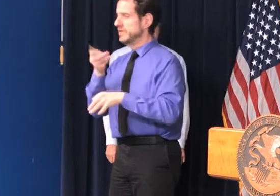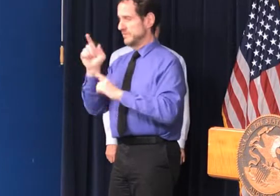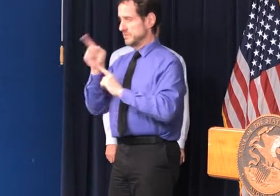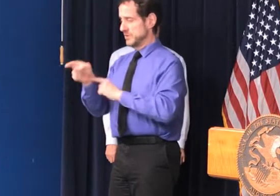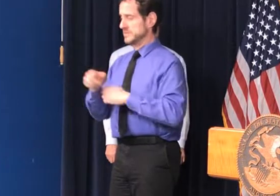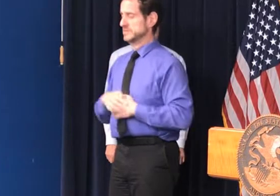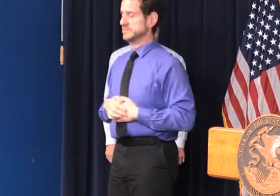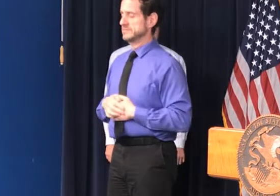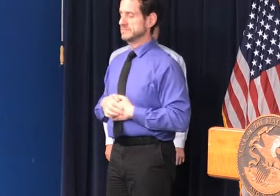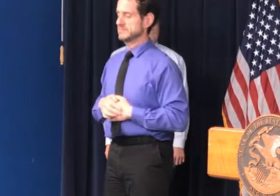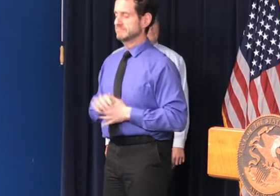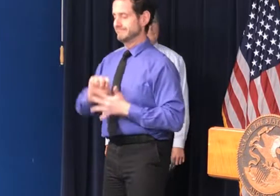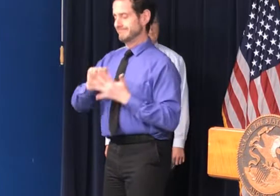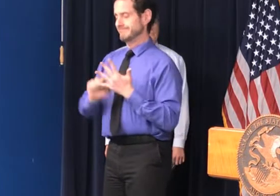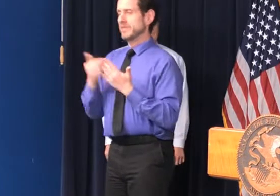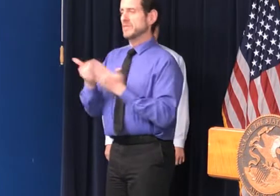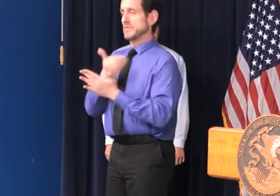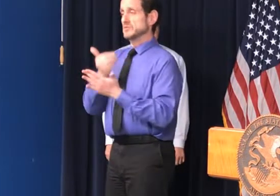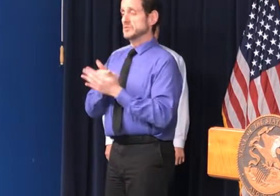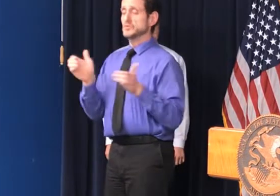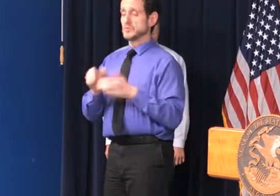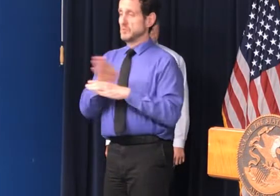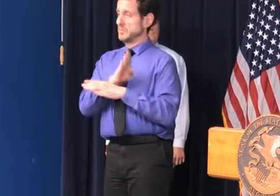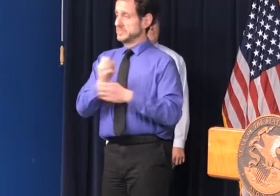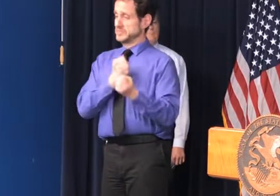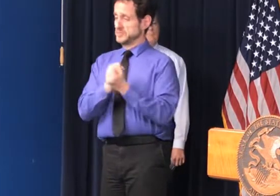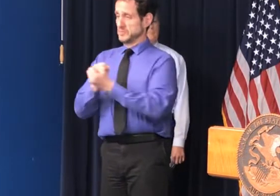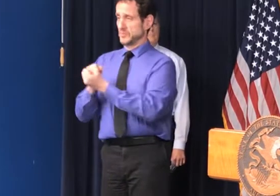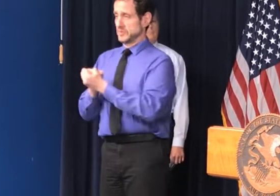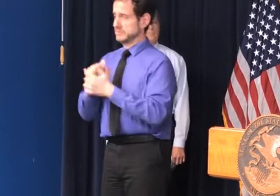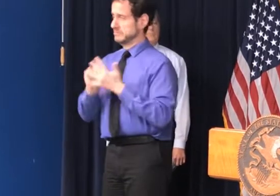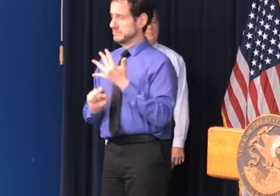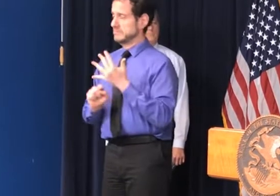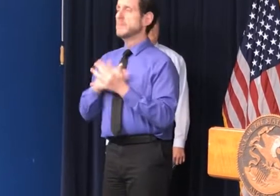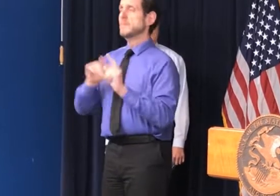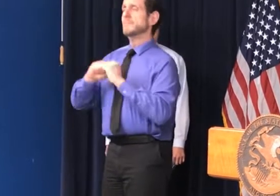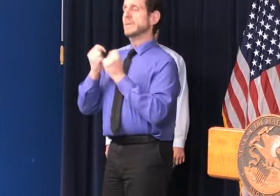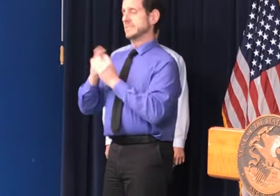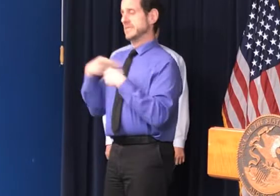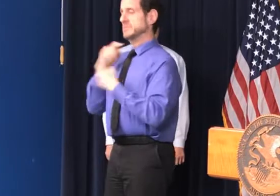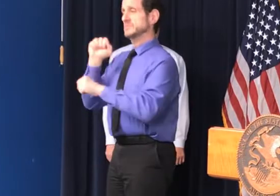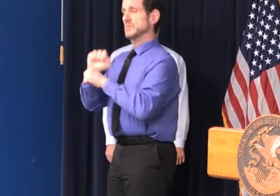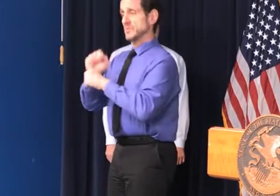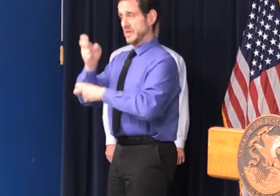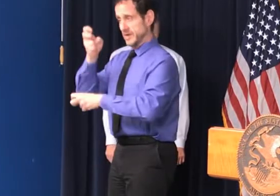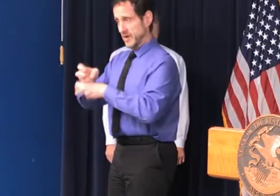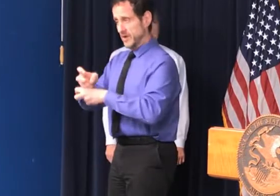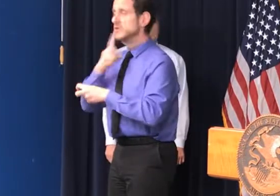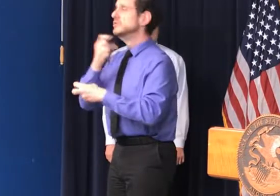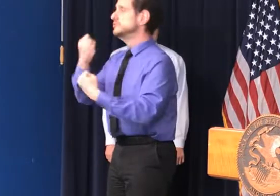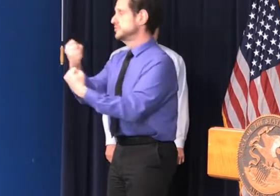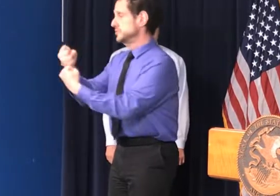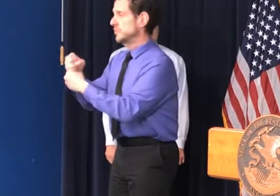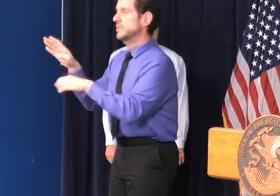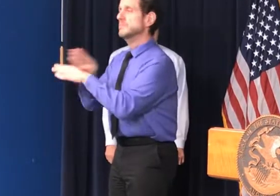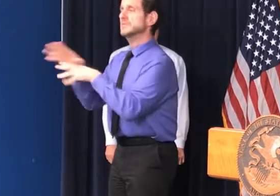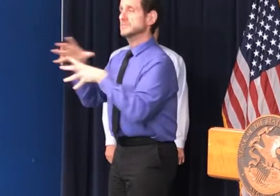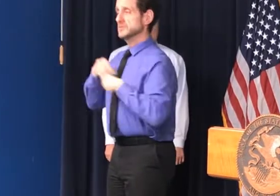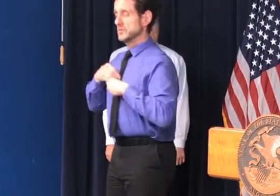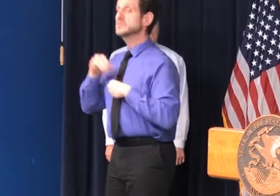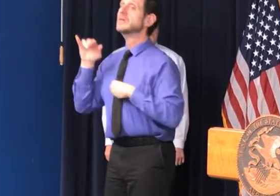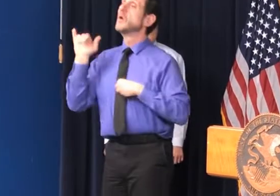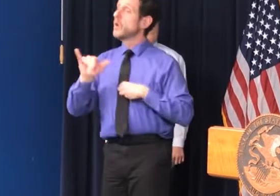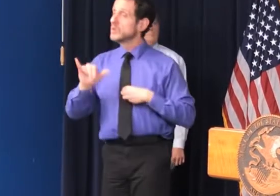In addition to these new small business supports, my team has been working hard on behalf of business owners and